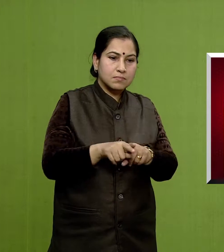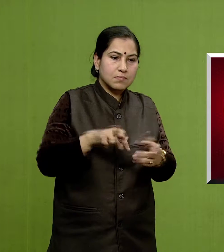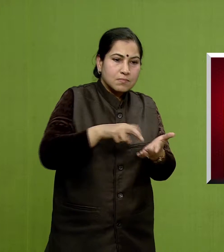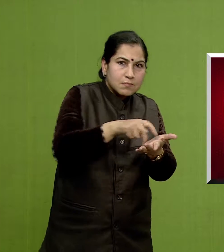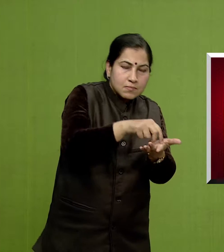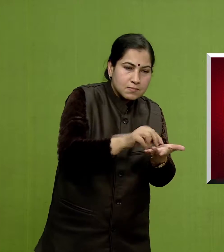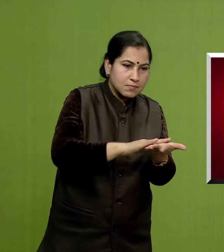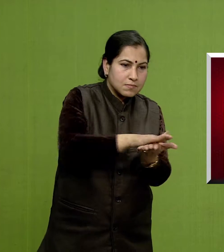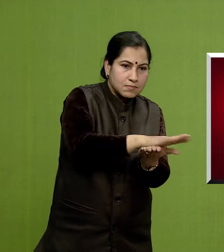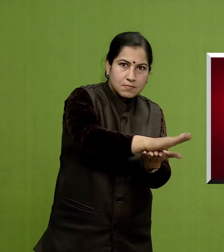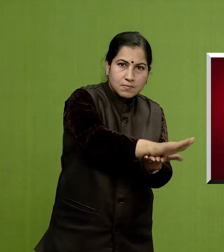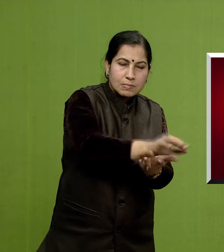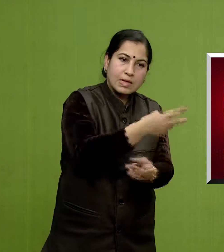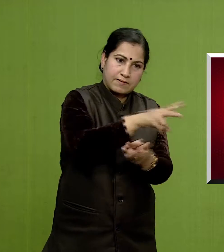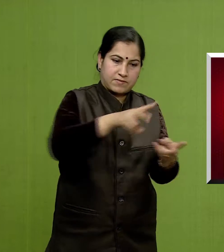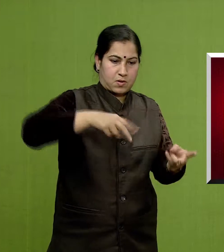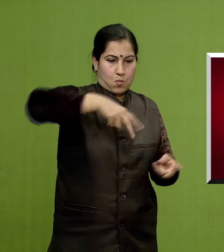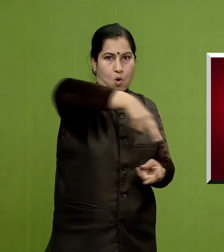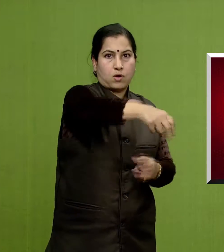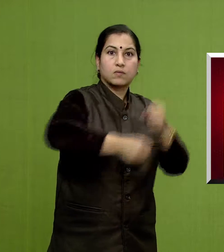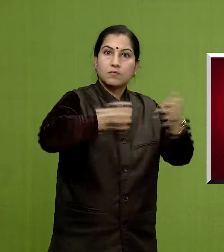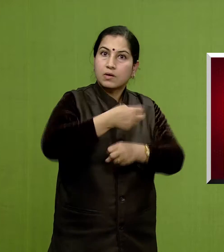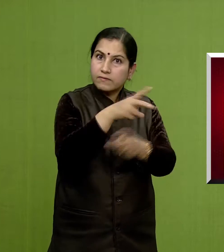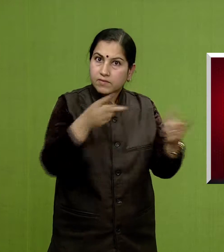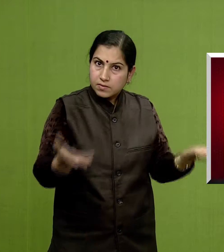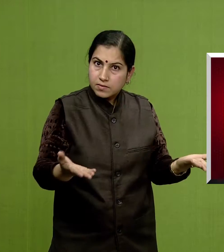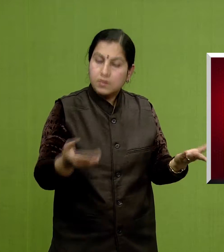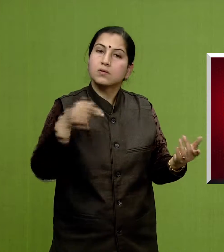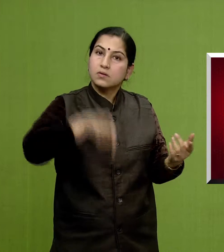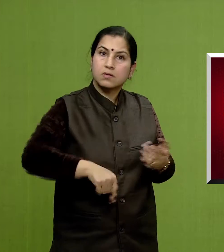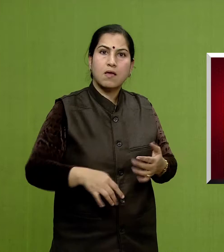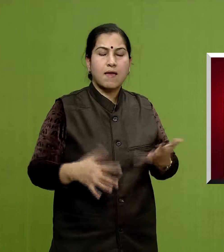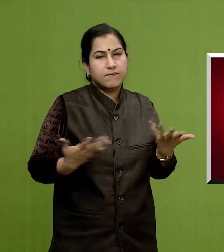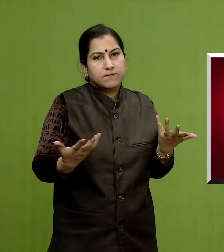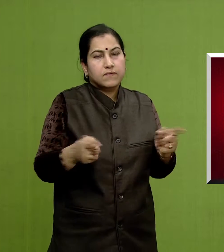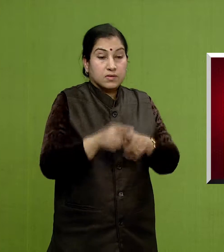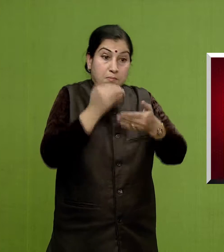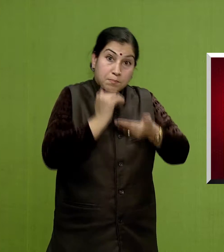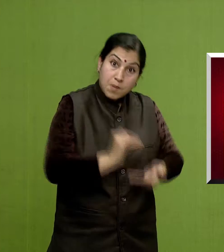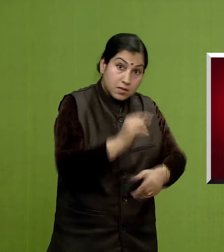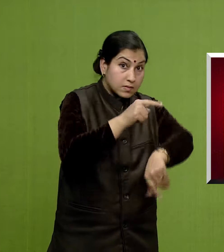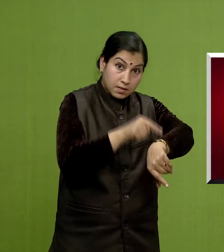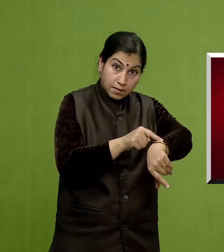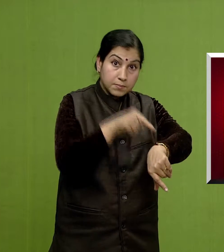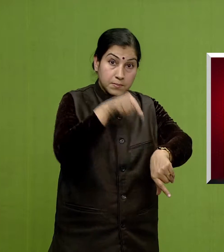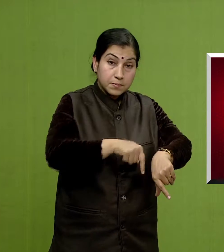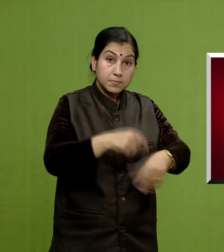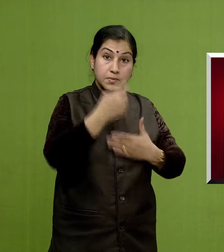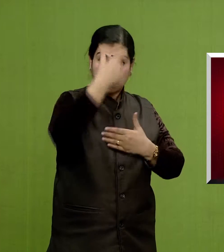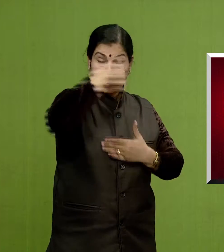walking, etc., which are present at birth in the individual